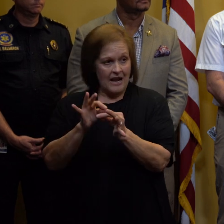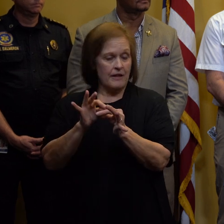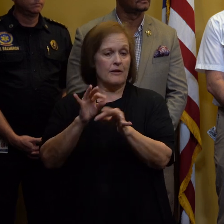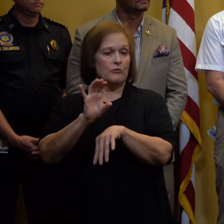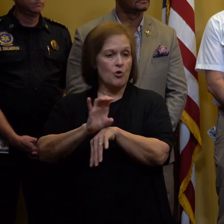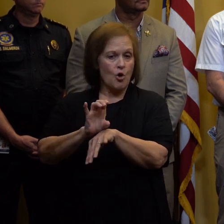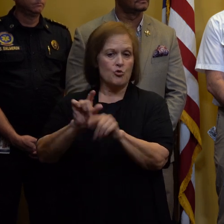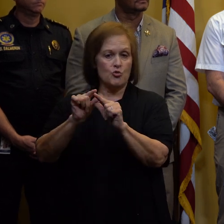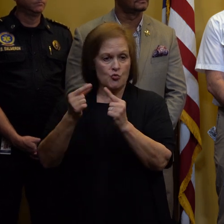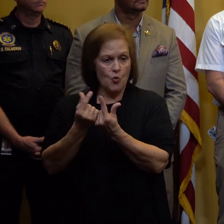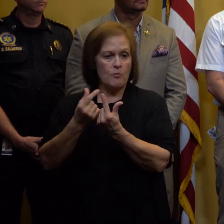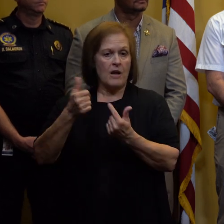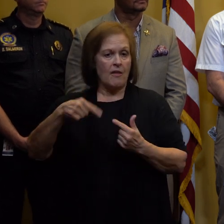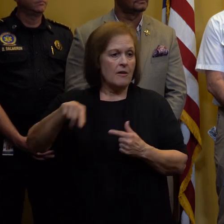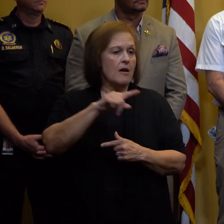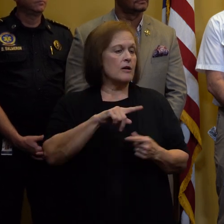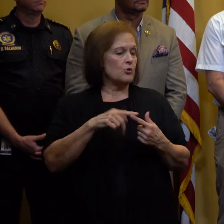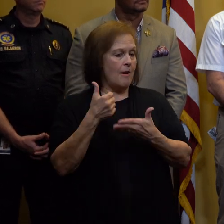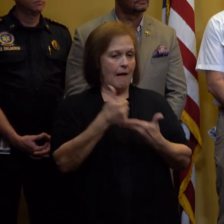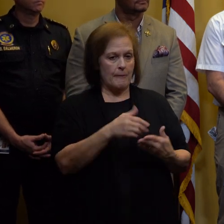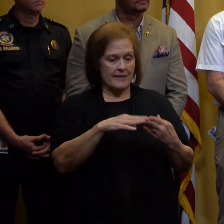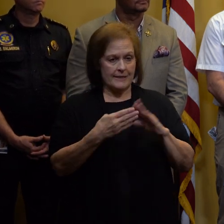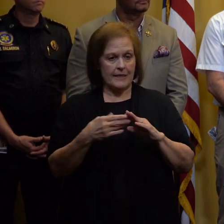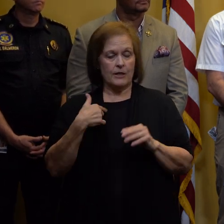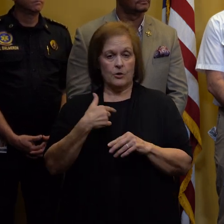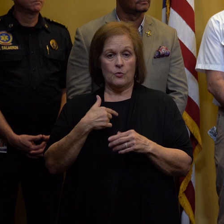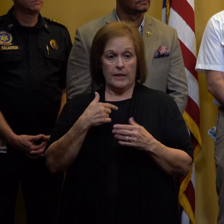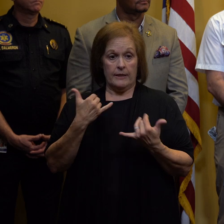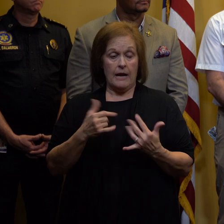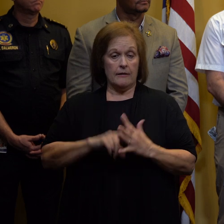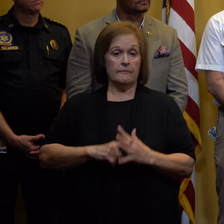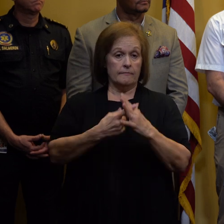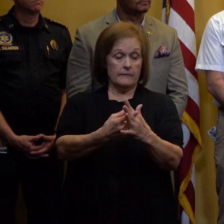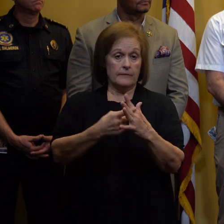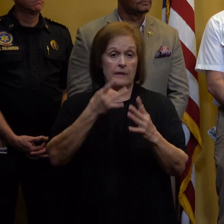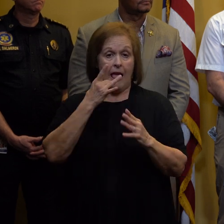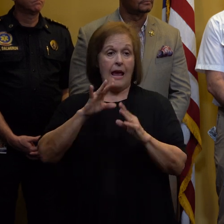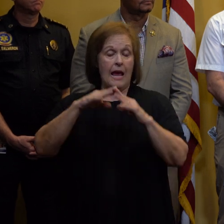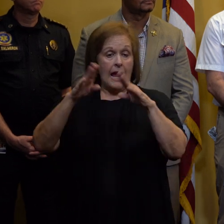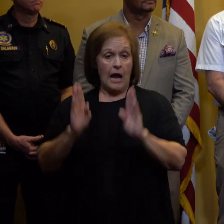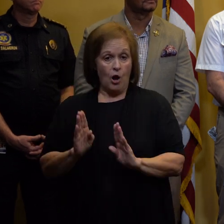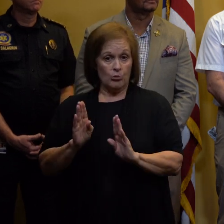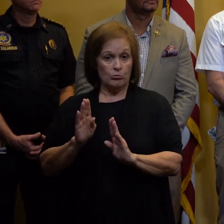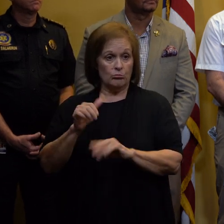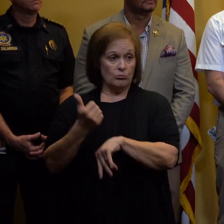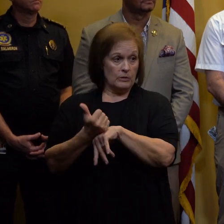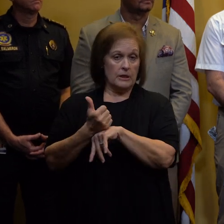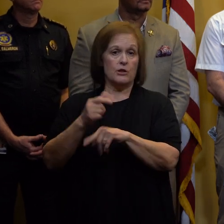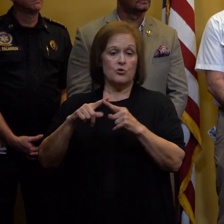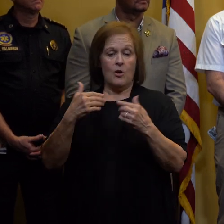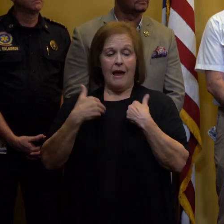and fight for the future of the city. We've launched Community Lighthouse to build a network of 86 institutions in every neighborhood to have